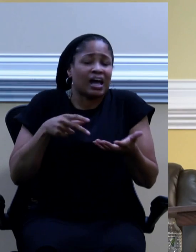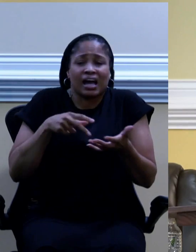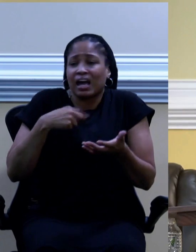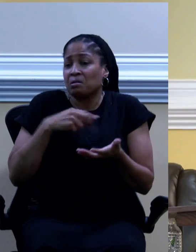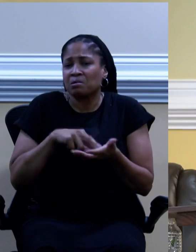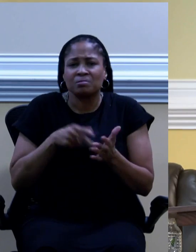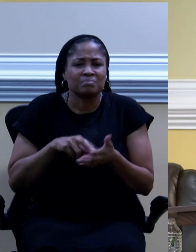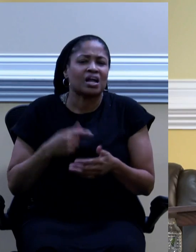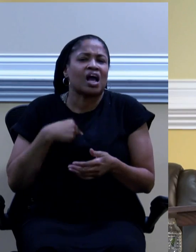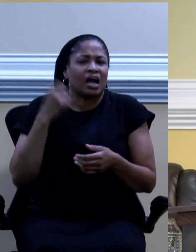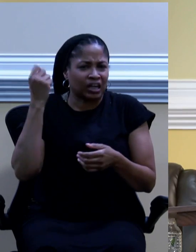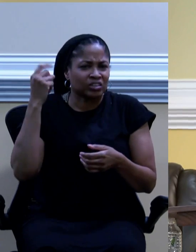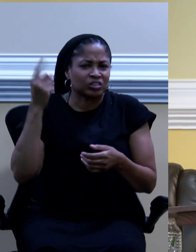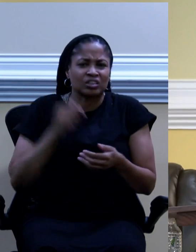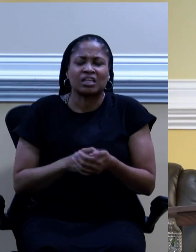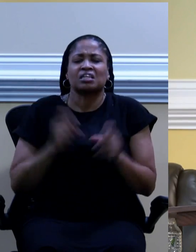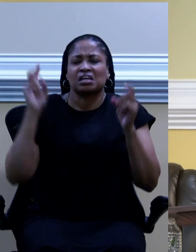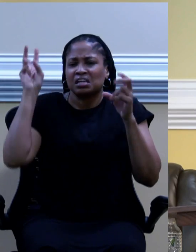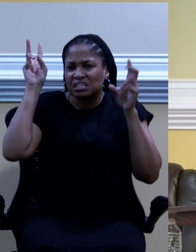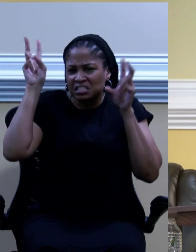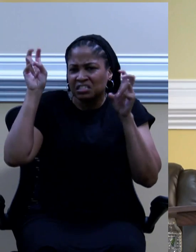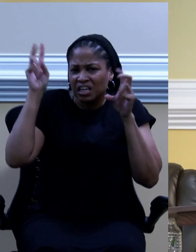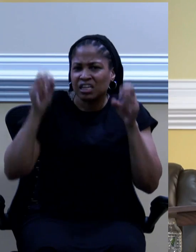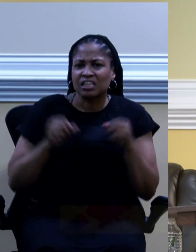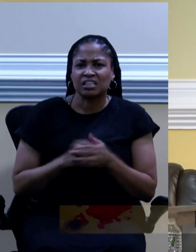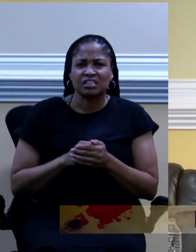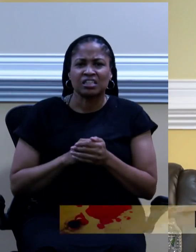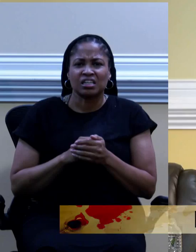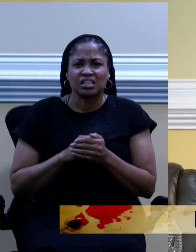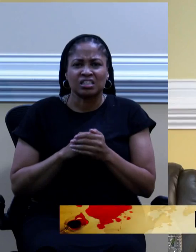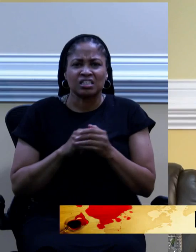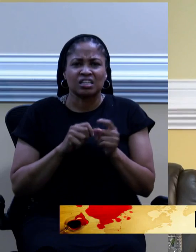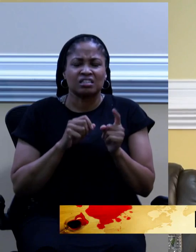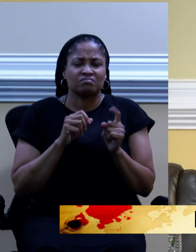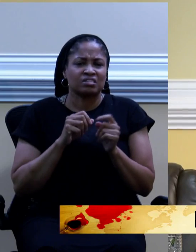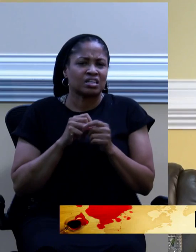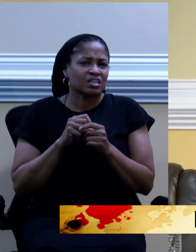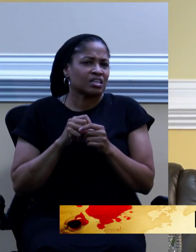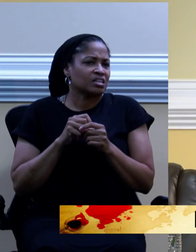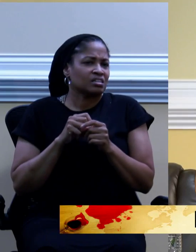book says Satan have deceived the whole world. He got a grip on the minds of the world.